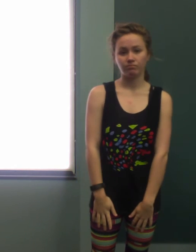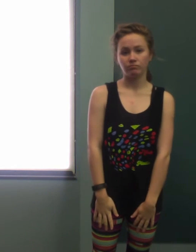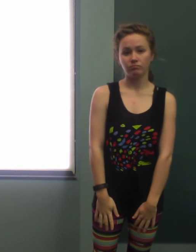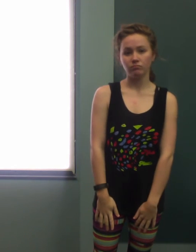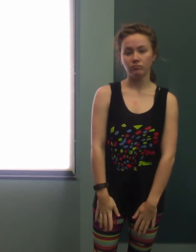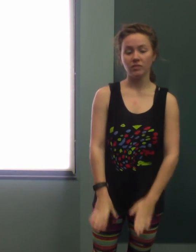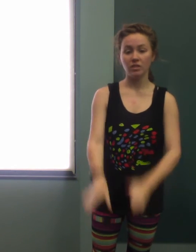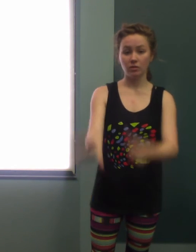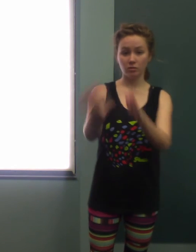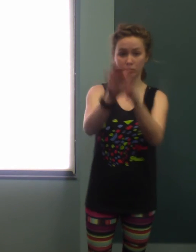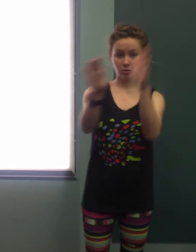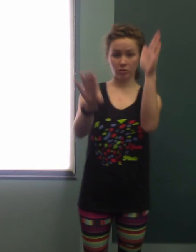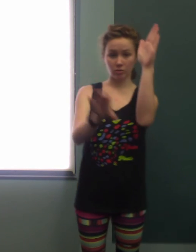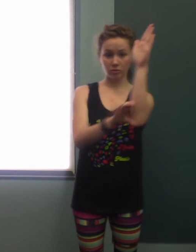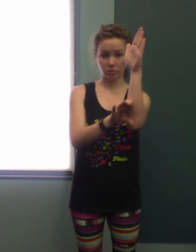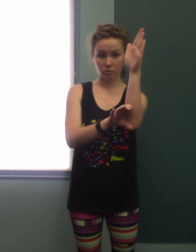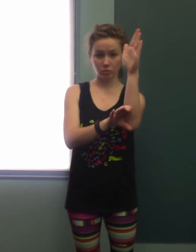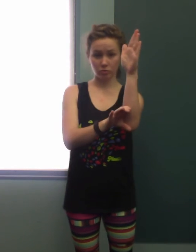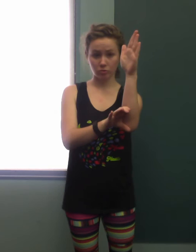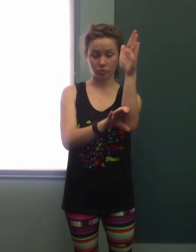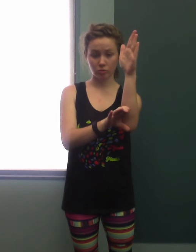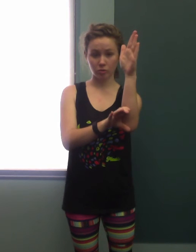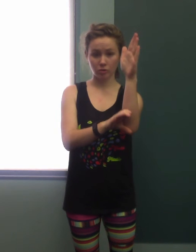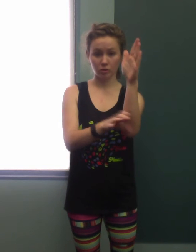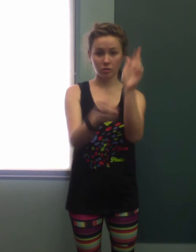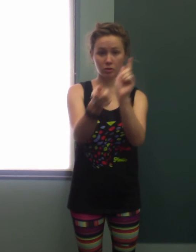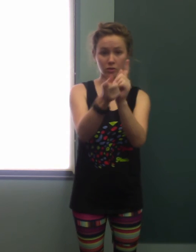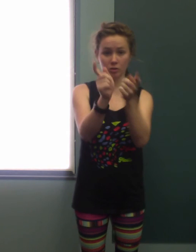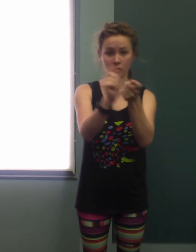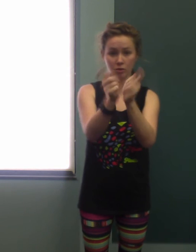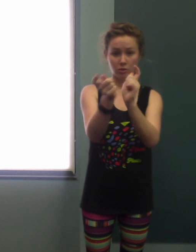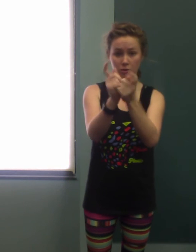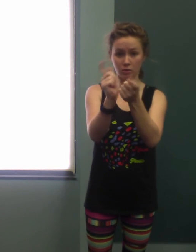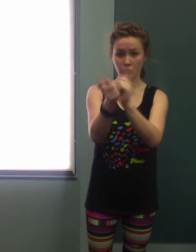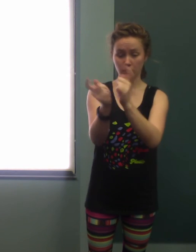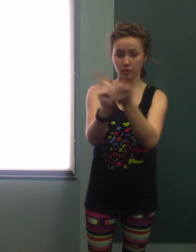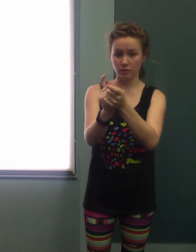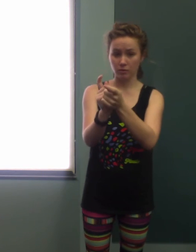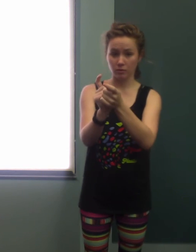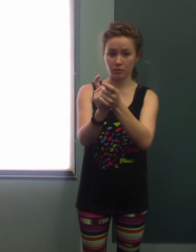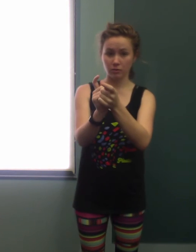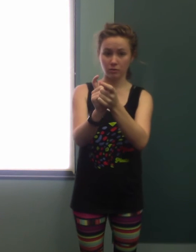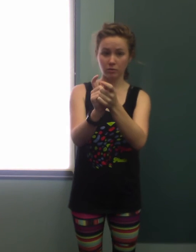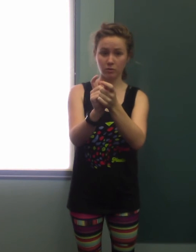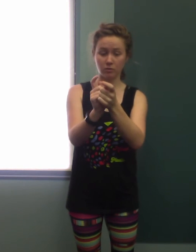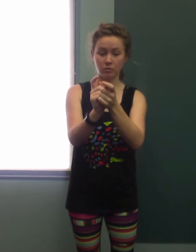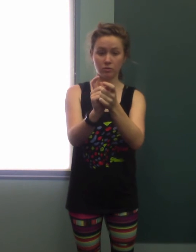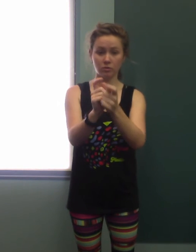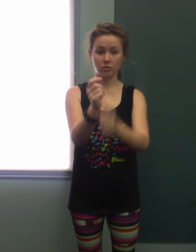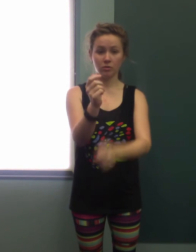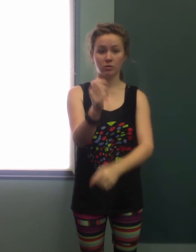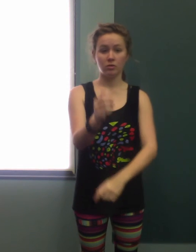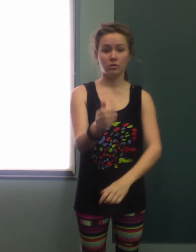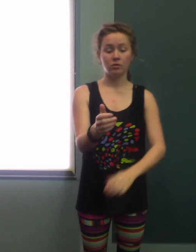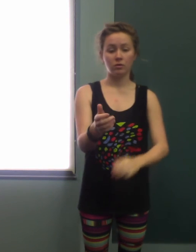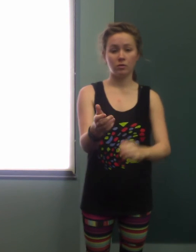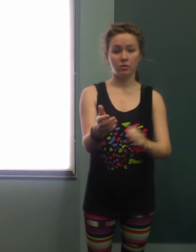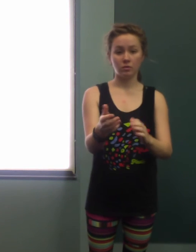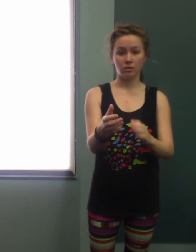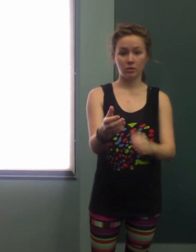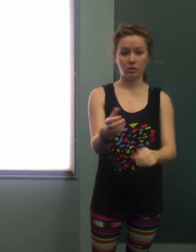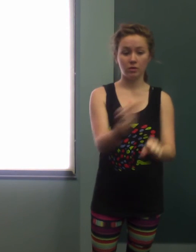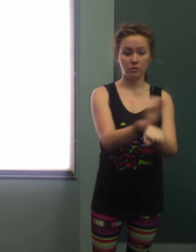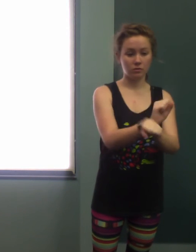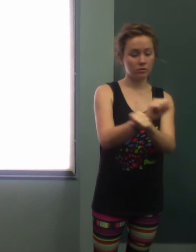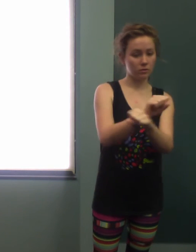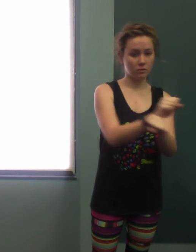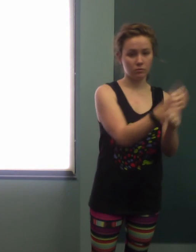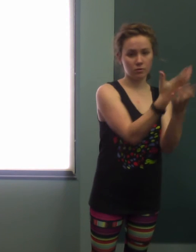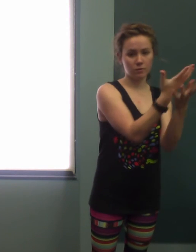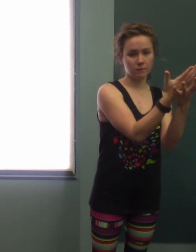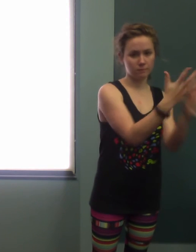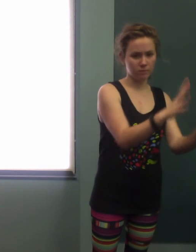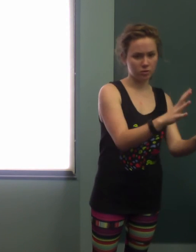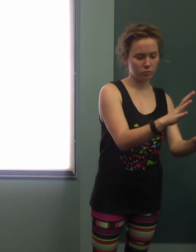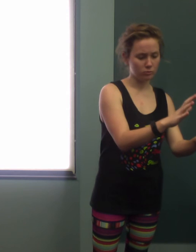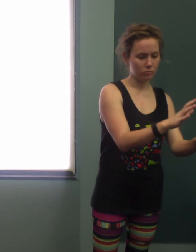finally ended slavery, that redefined citizenship, and also gave voting